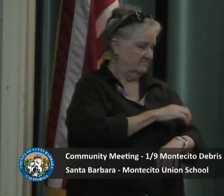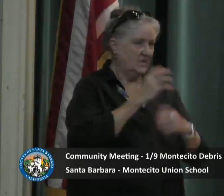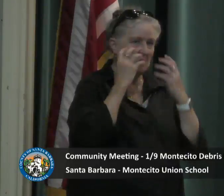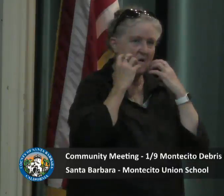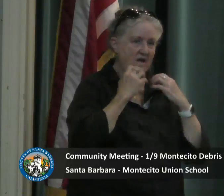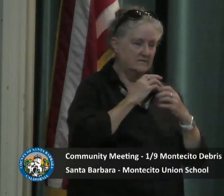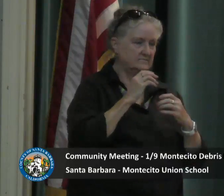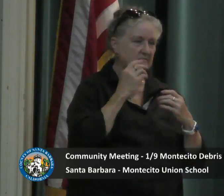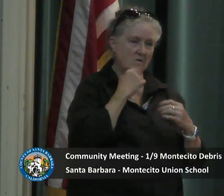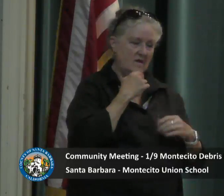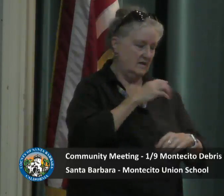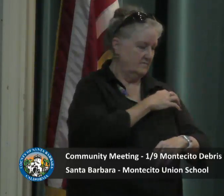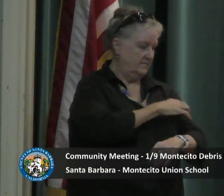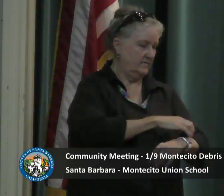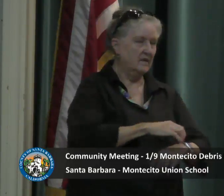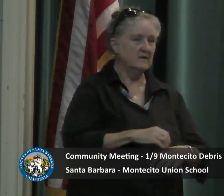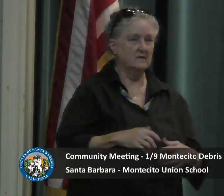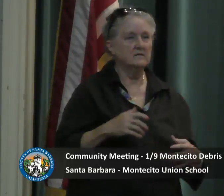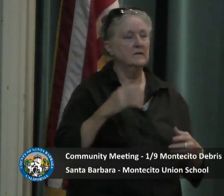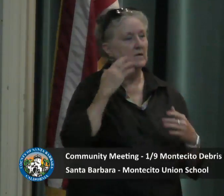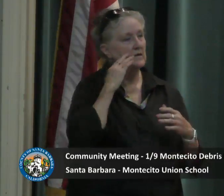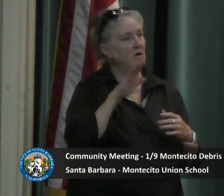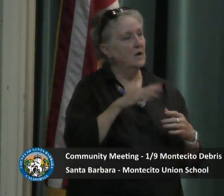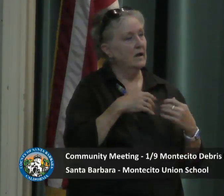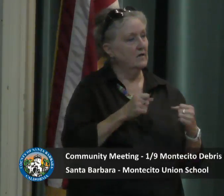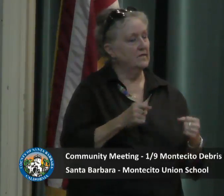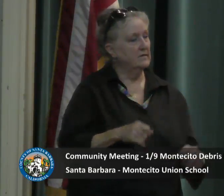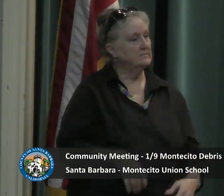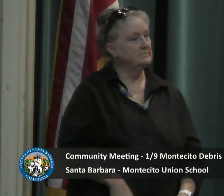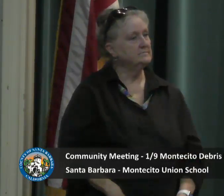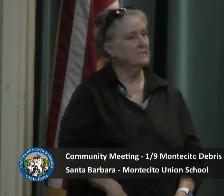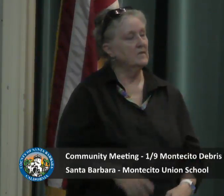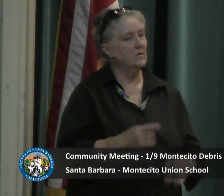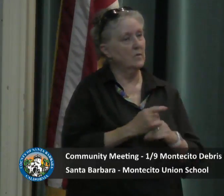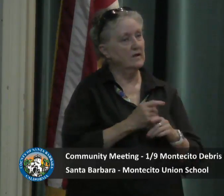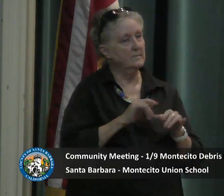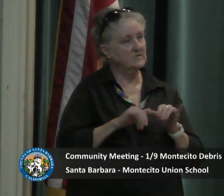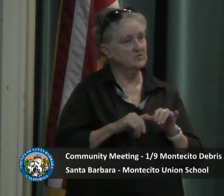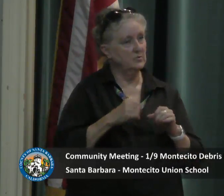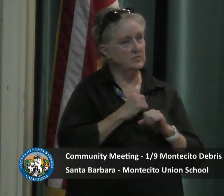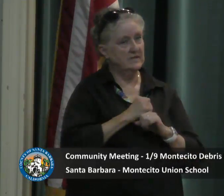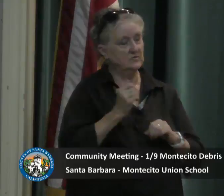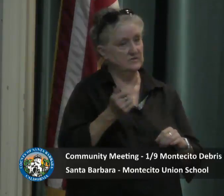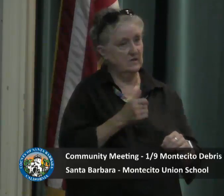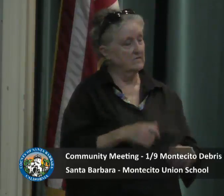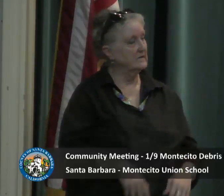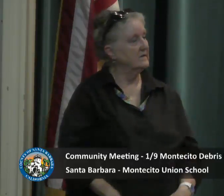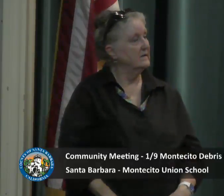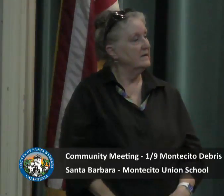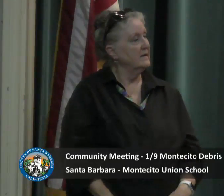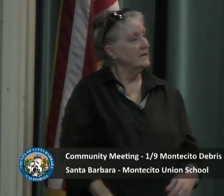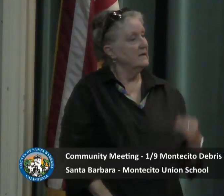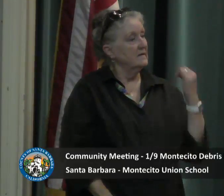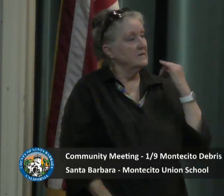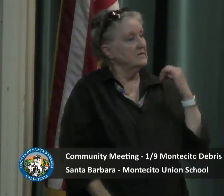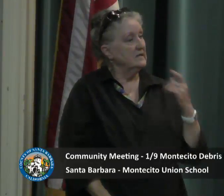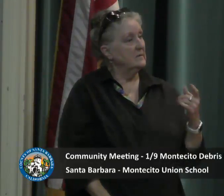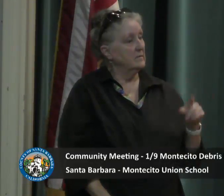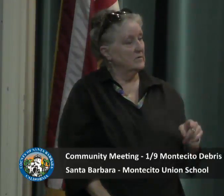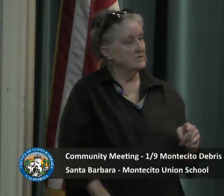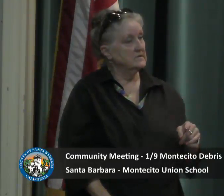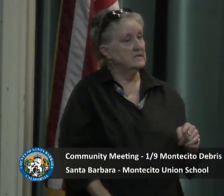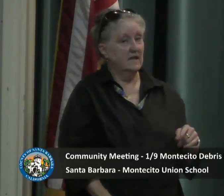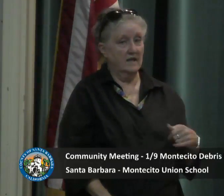mindful of your health out there doing cleanup. Take the right measures to protect yourself. And if you need to be one of those people wearing